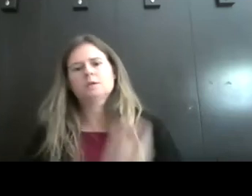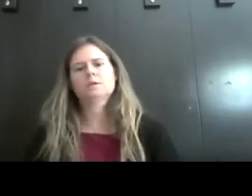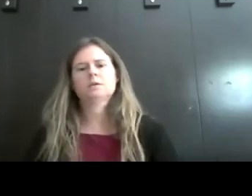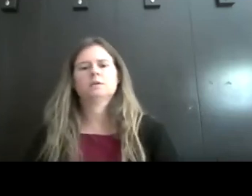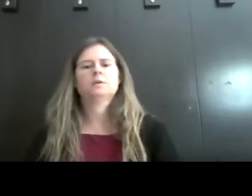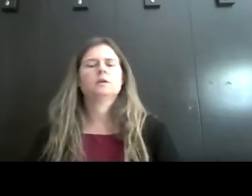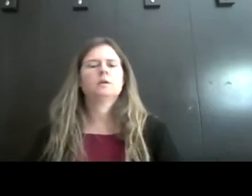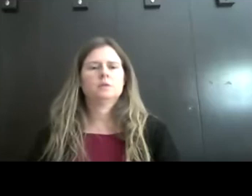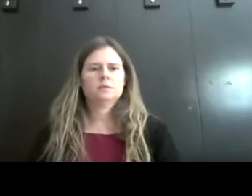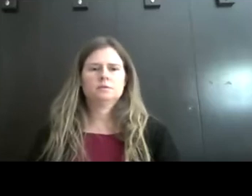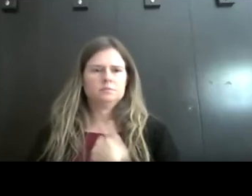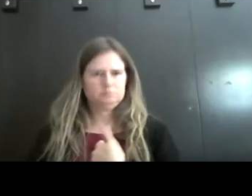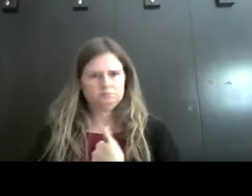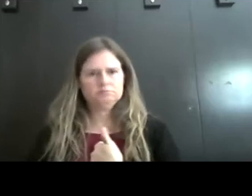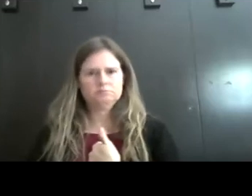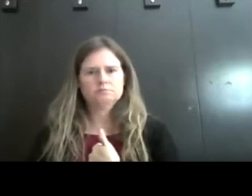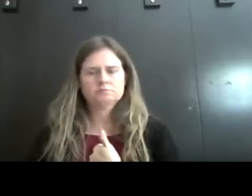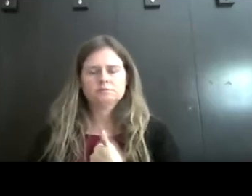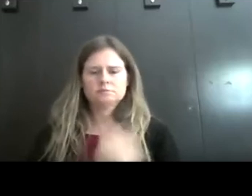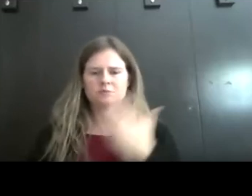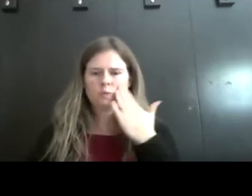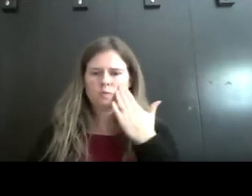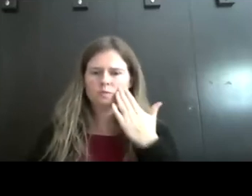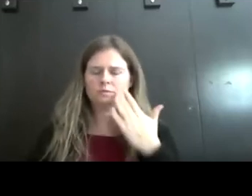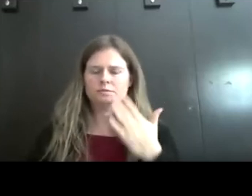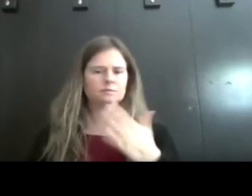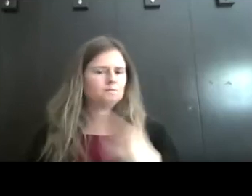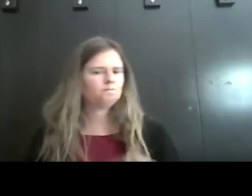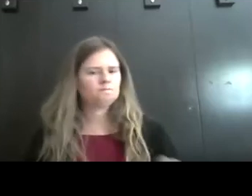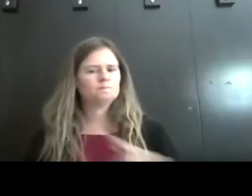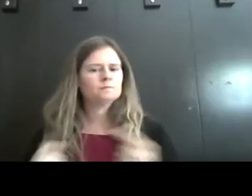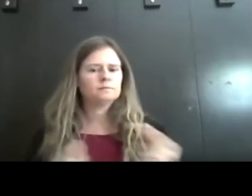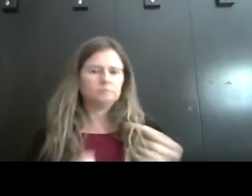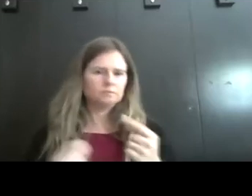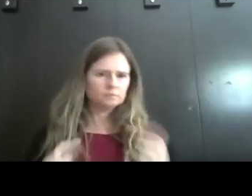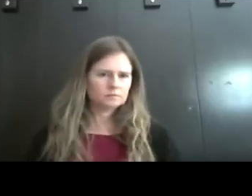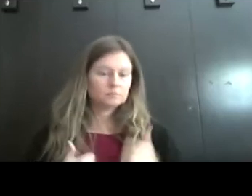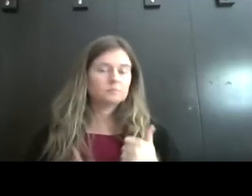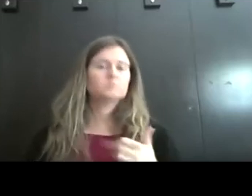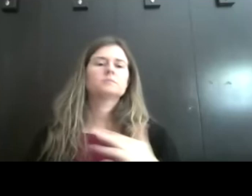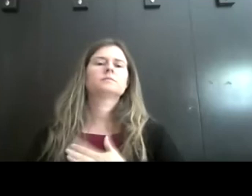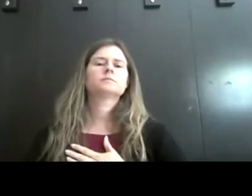I've done it. Many people have done to survive. And then my family, my father,